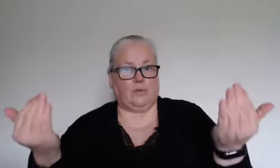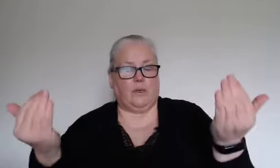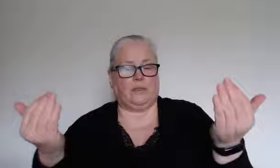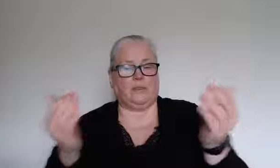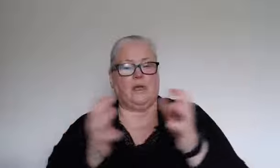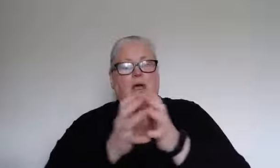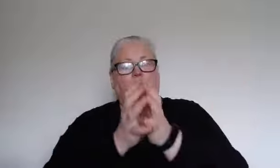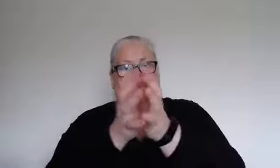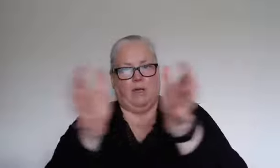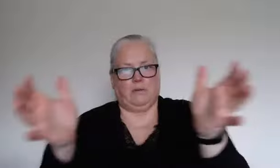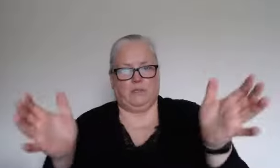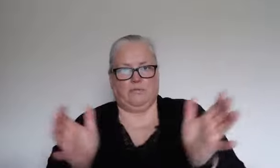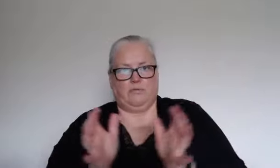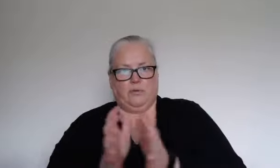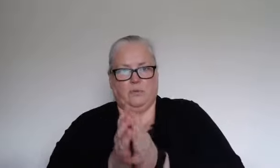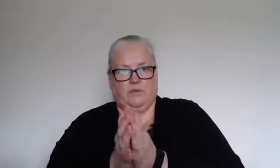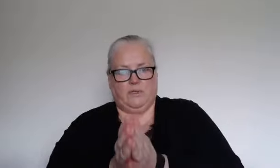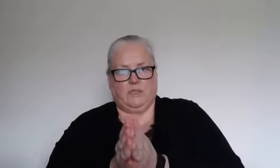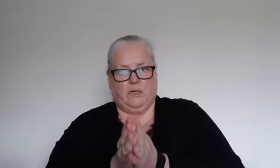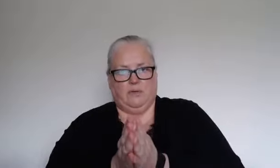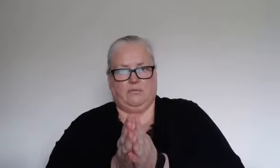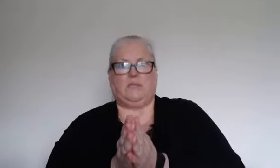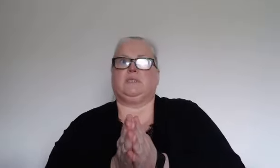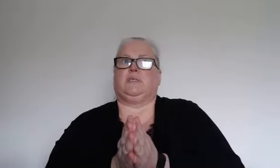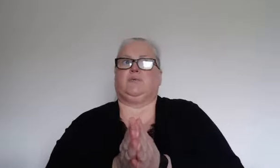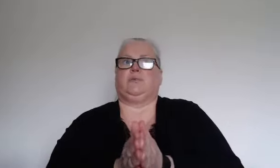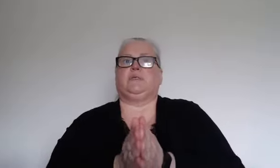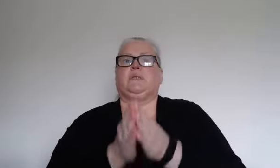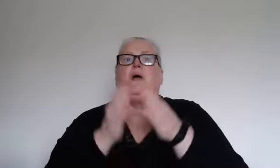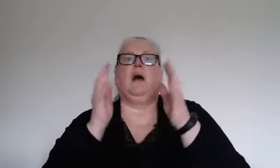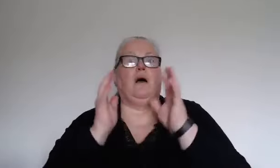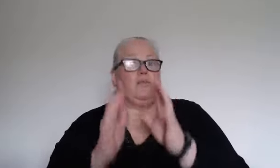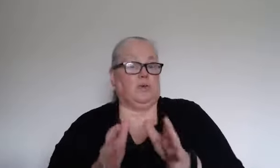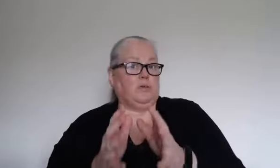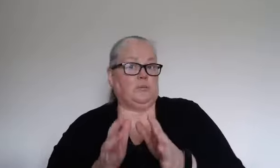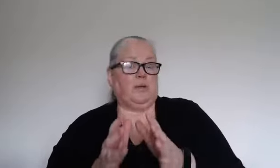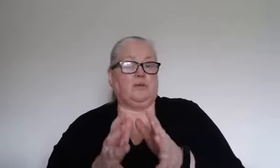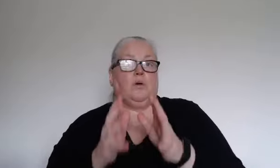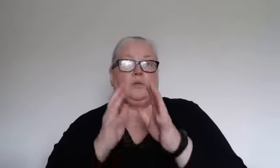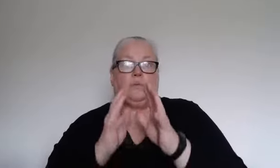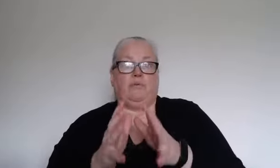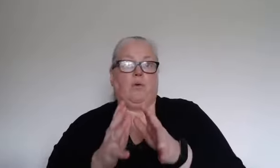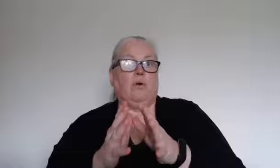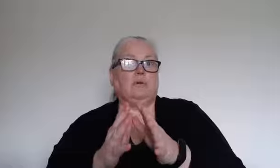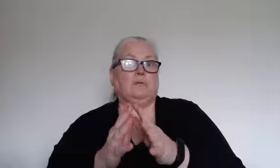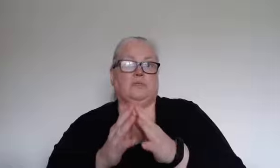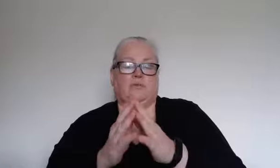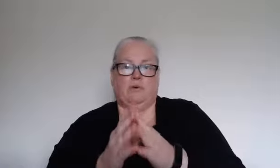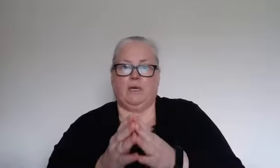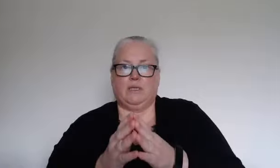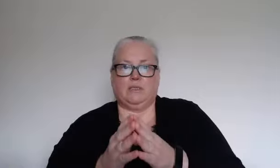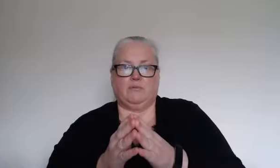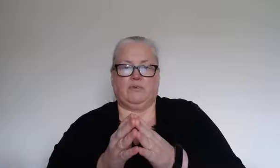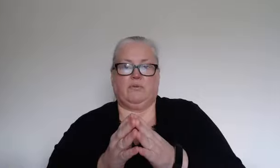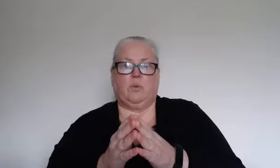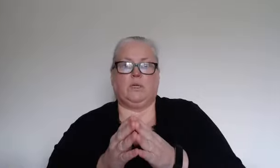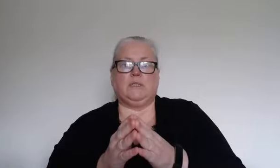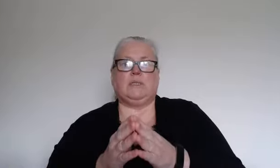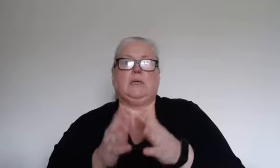awareness around the different forms of eating disorders. I've talked about those before. There's a variety of different ones.